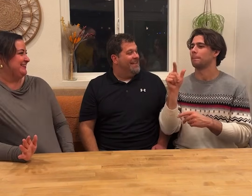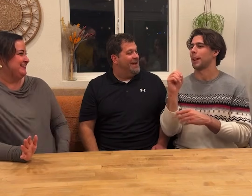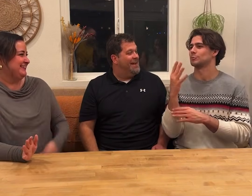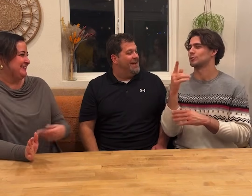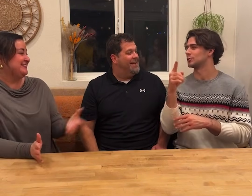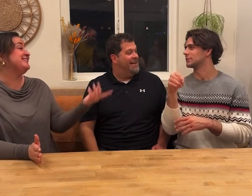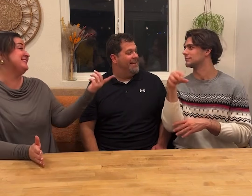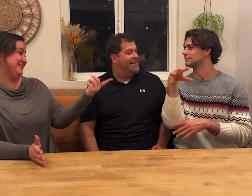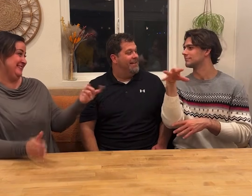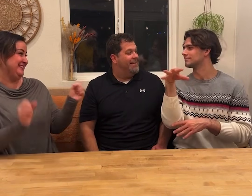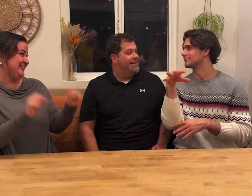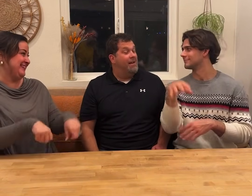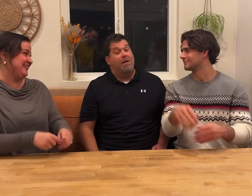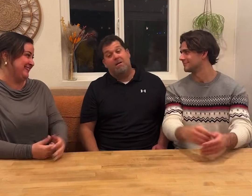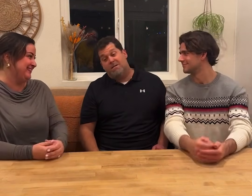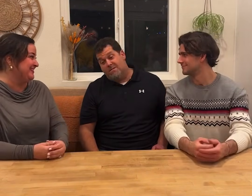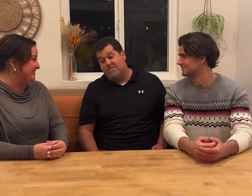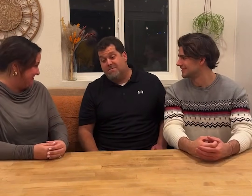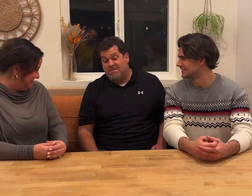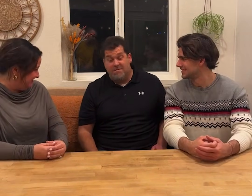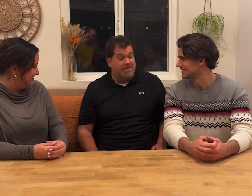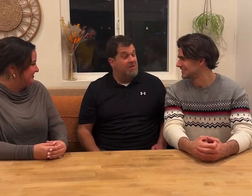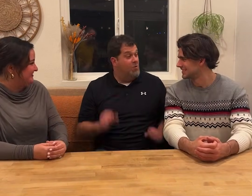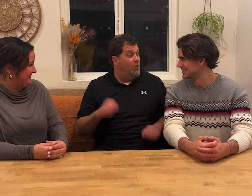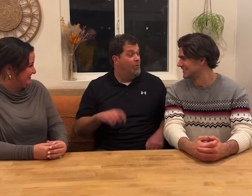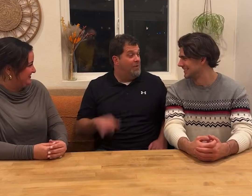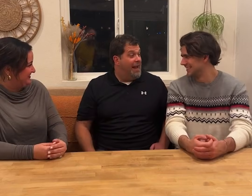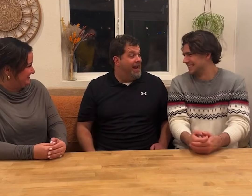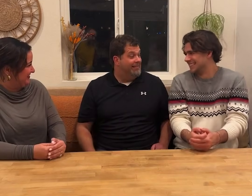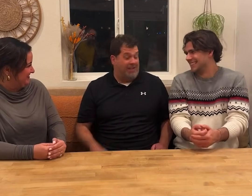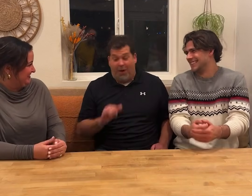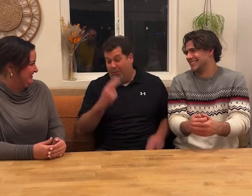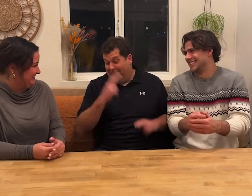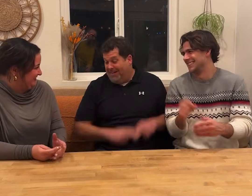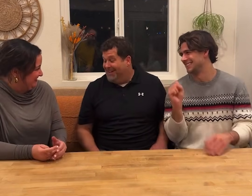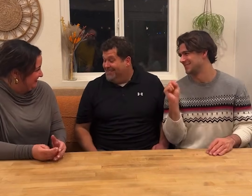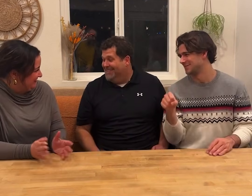No. We'll use a palm tree. We'll decorate that. Yeah, we could do that. That'd be